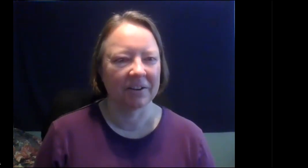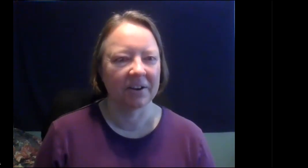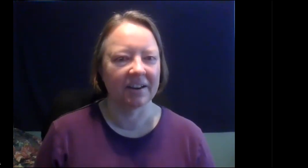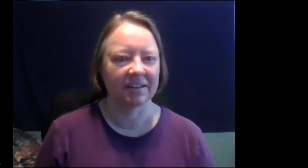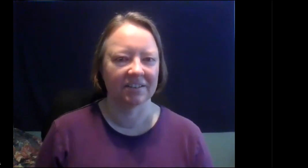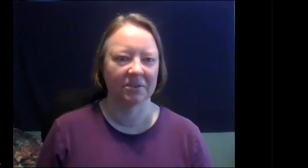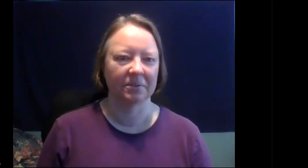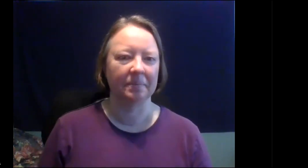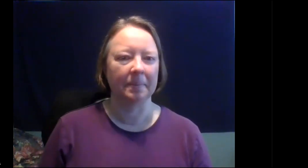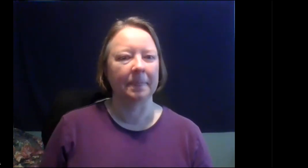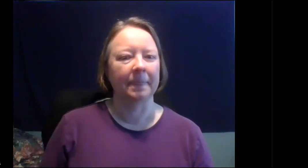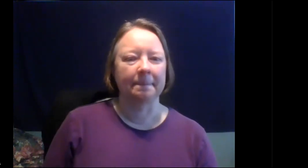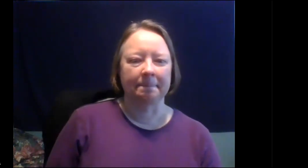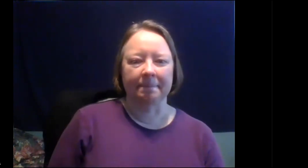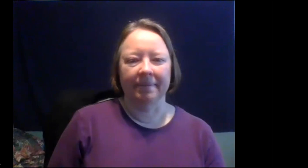All right, so